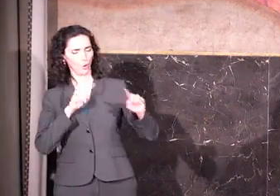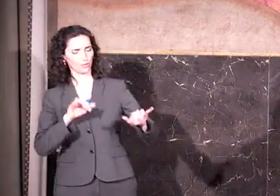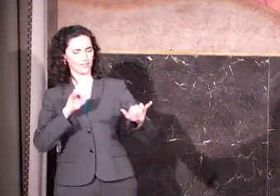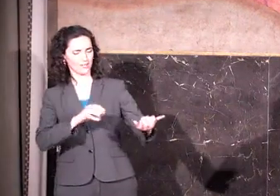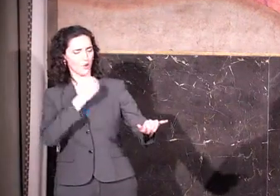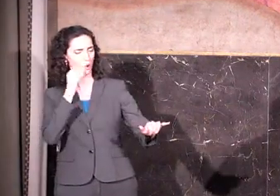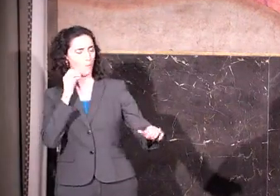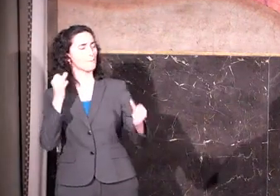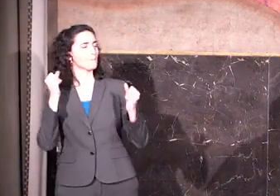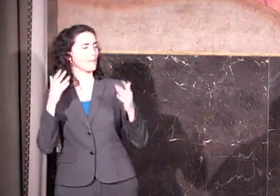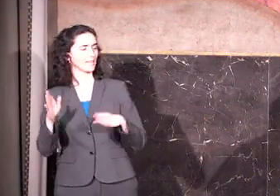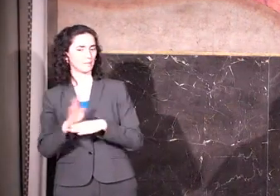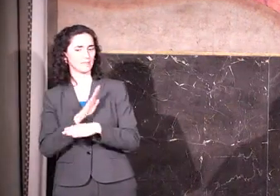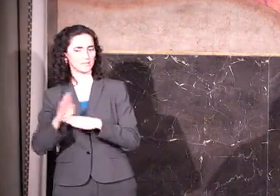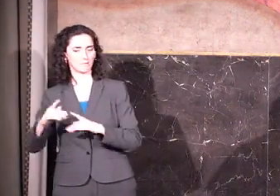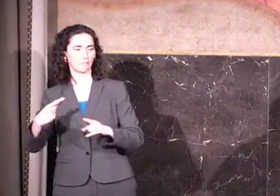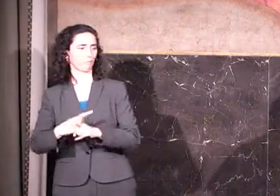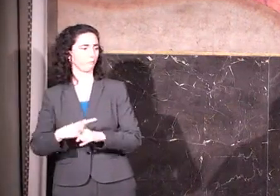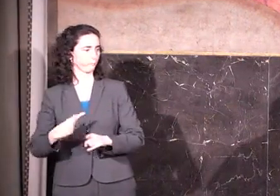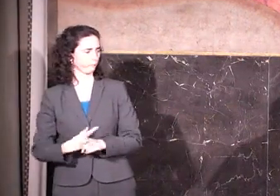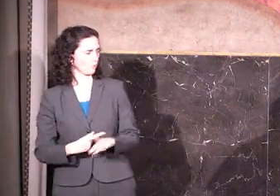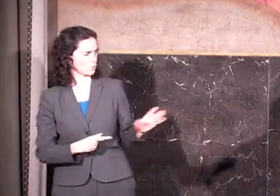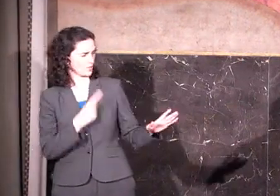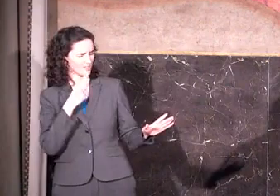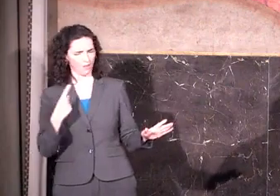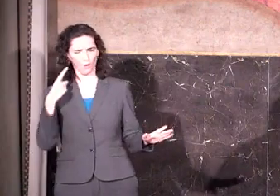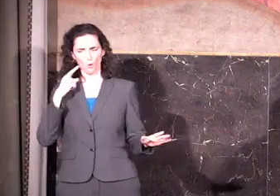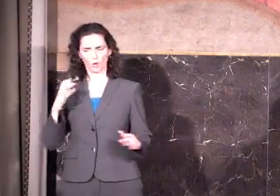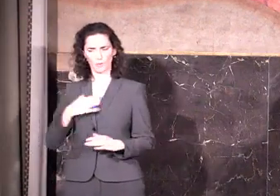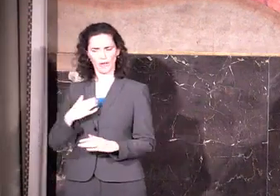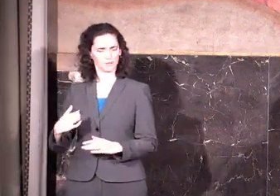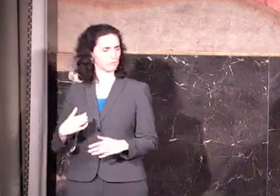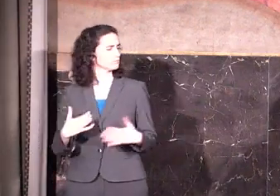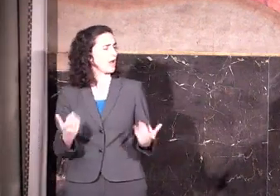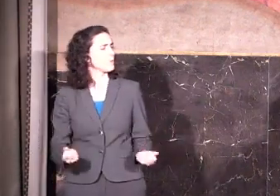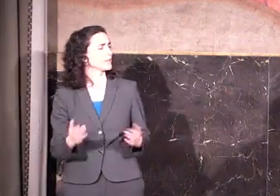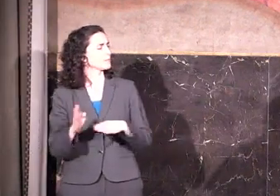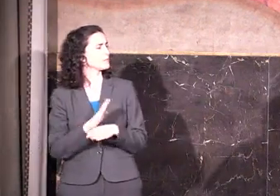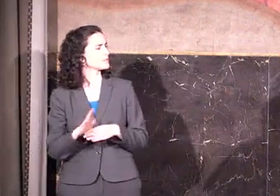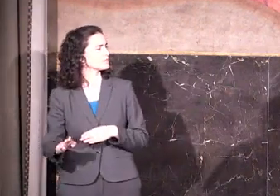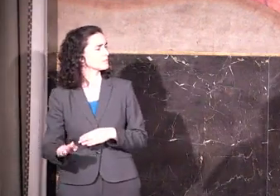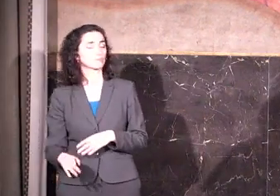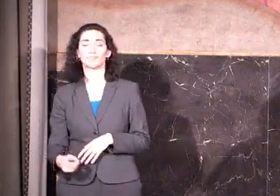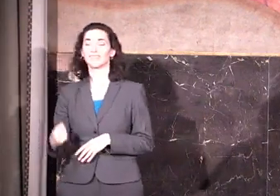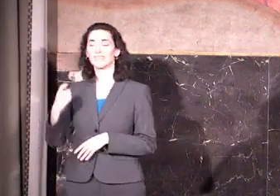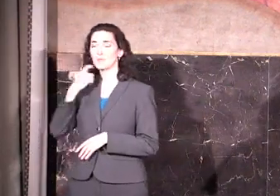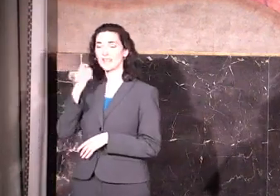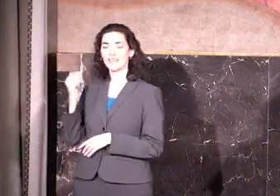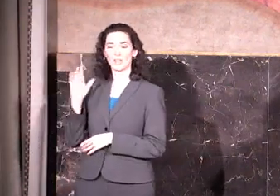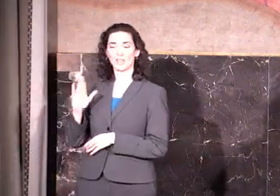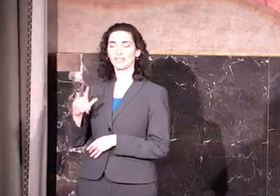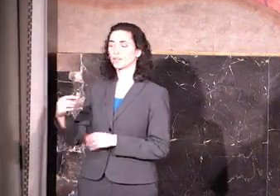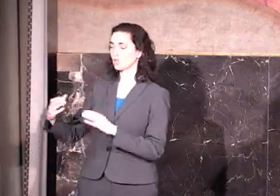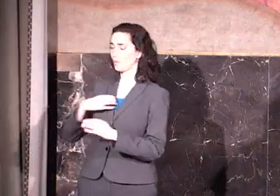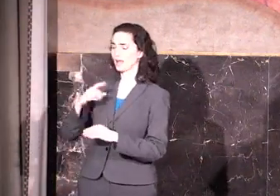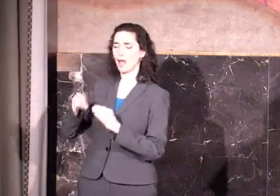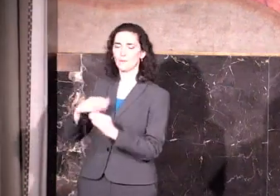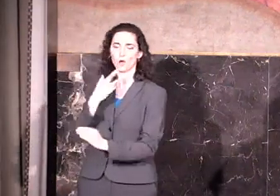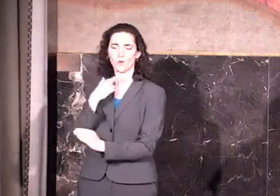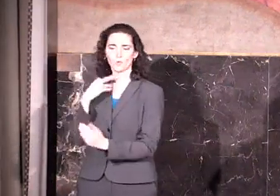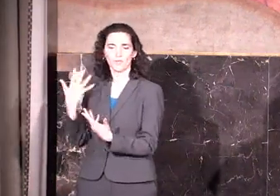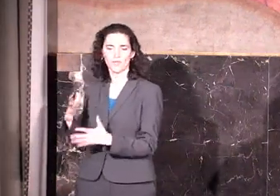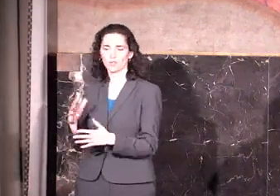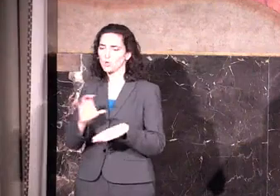mentioned complaints your office has investigated. So the complaints we had over the weekend were all restaurants, no places of